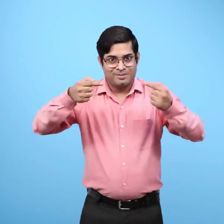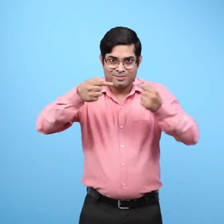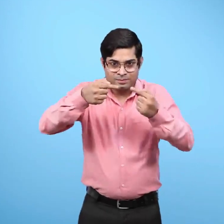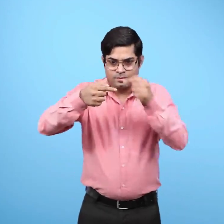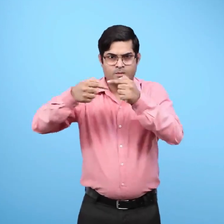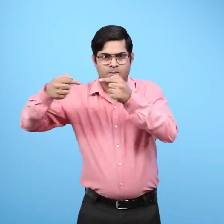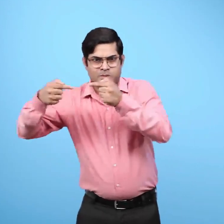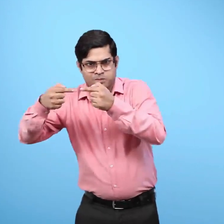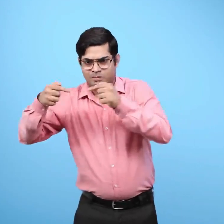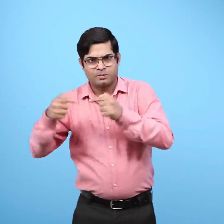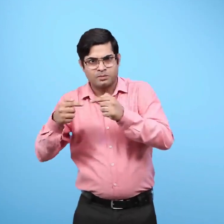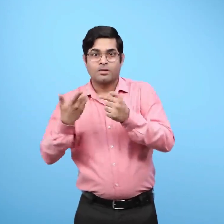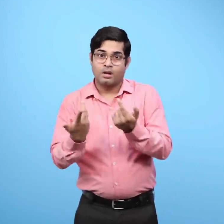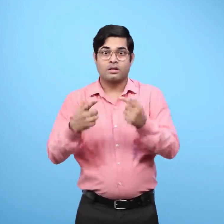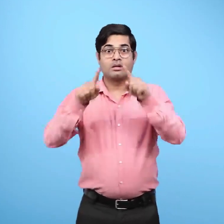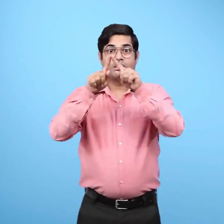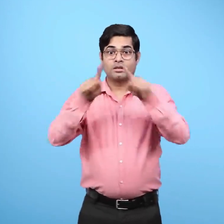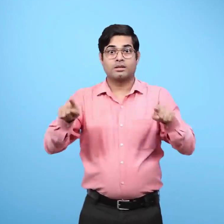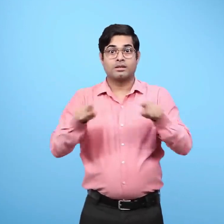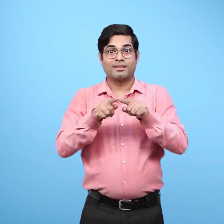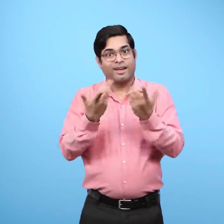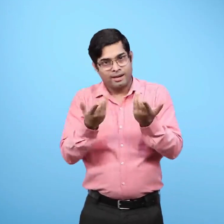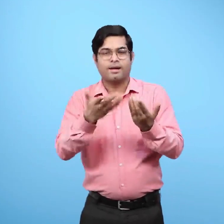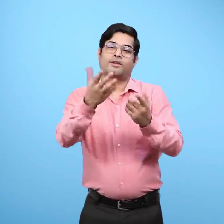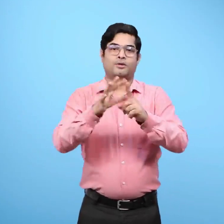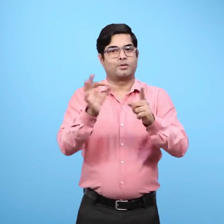Add more matchsticks to form a triangle.